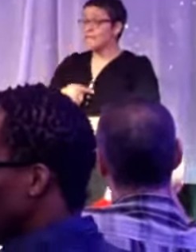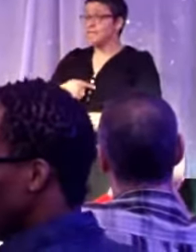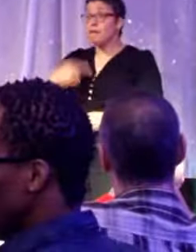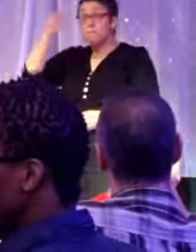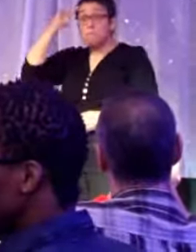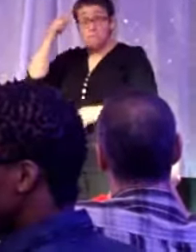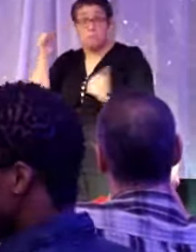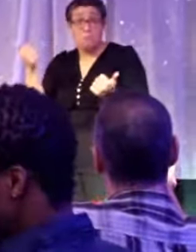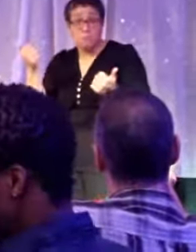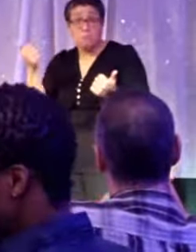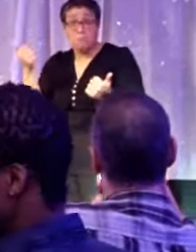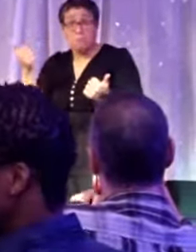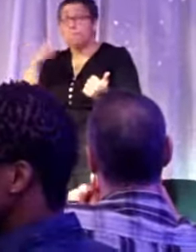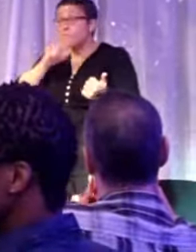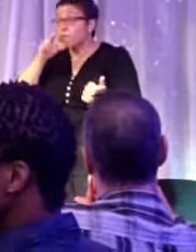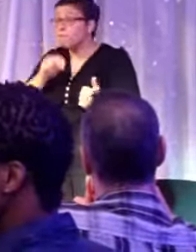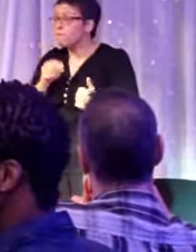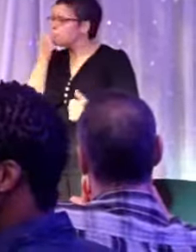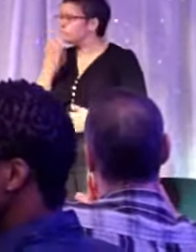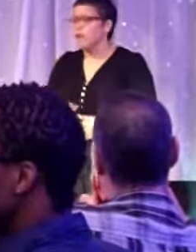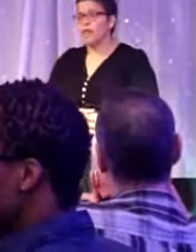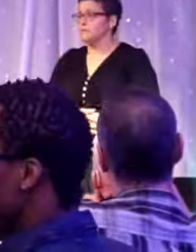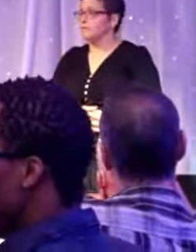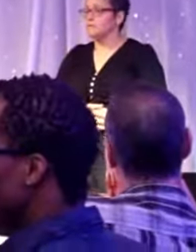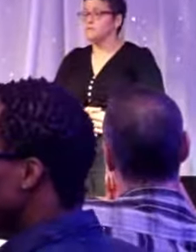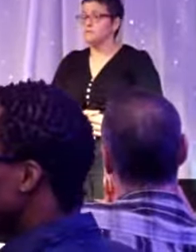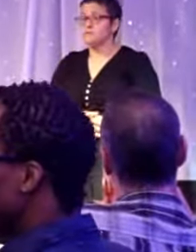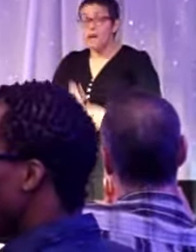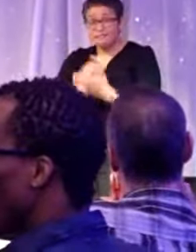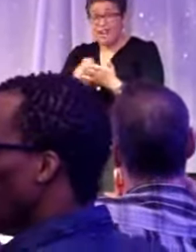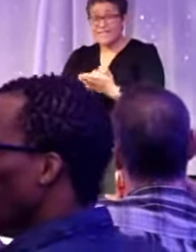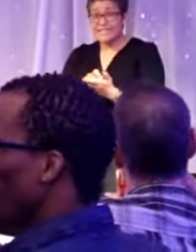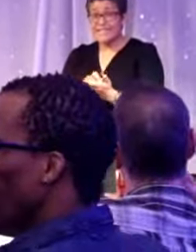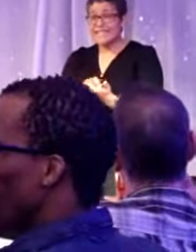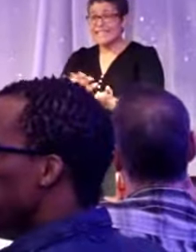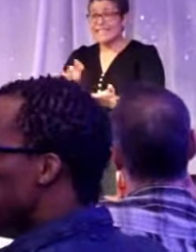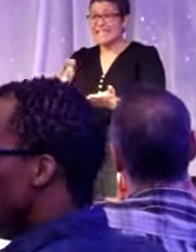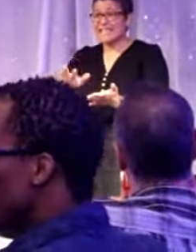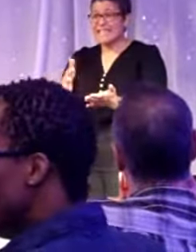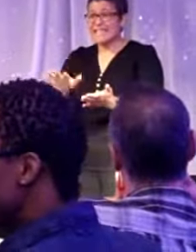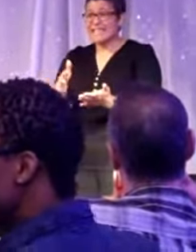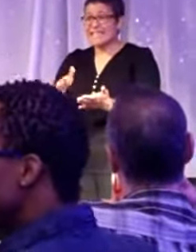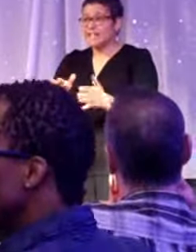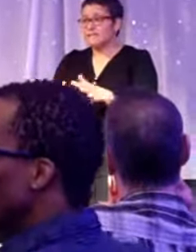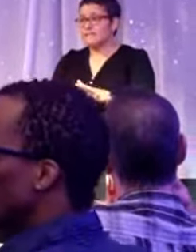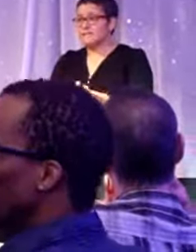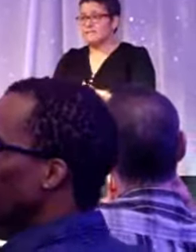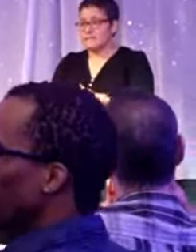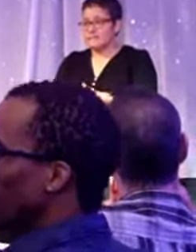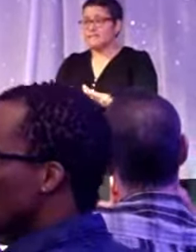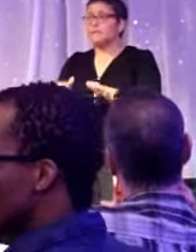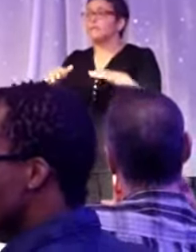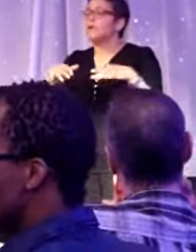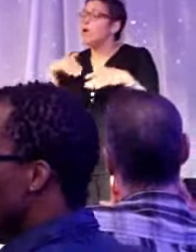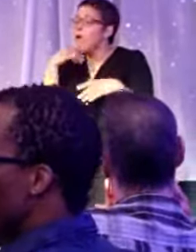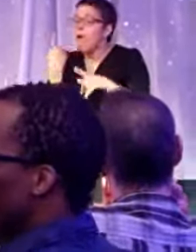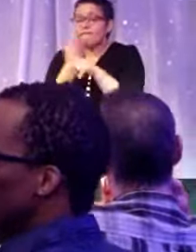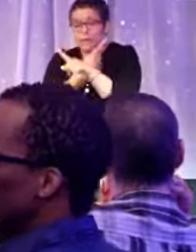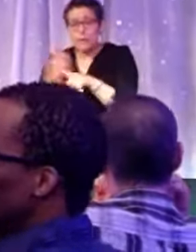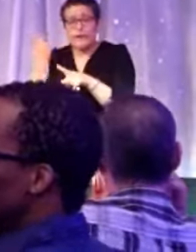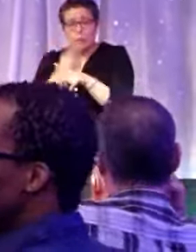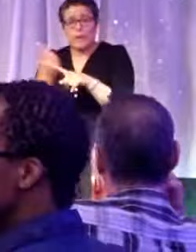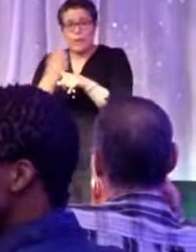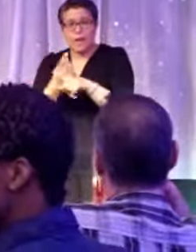in the head. Chat, brilliant. Writing, hesitant. So every week I